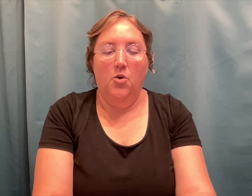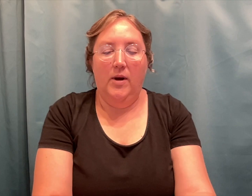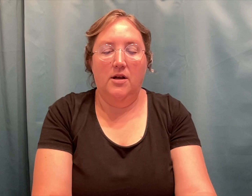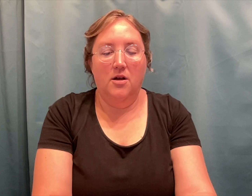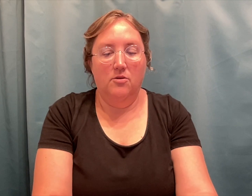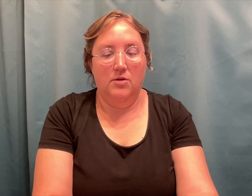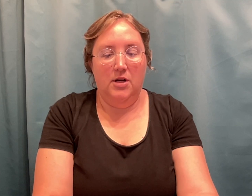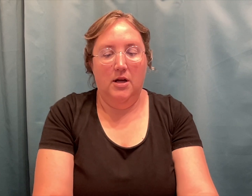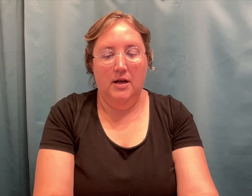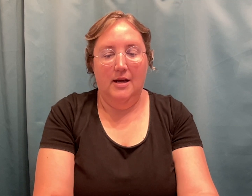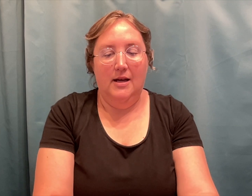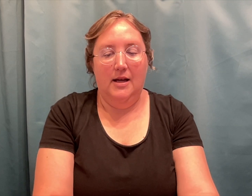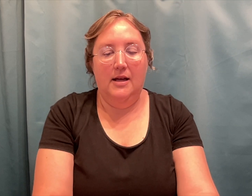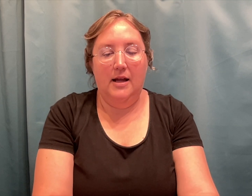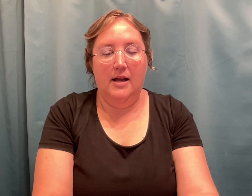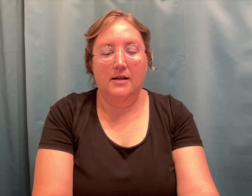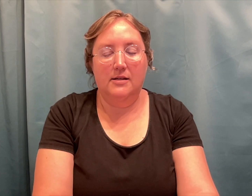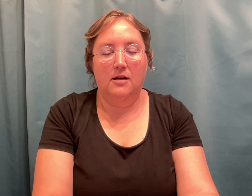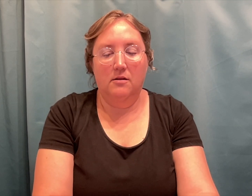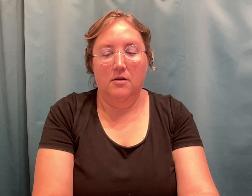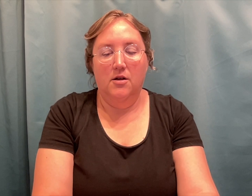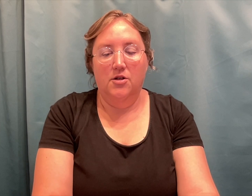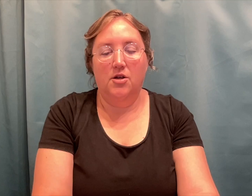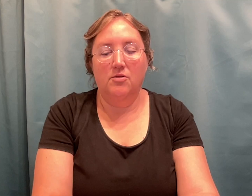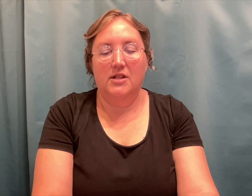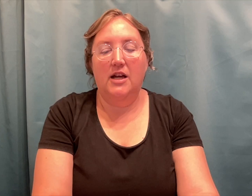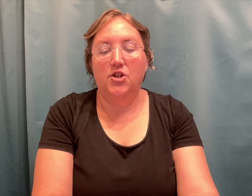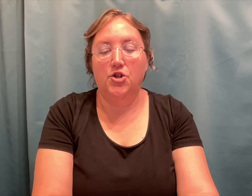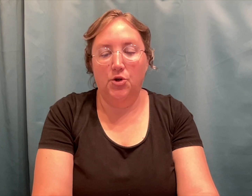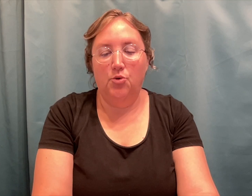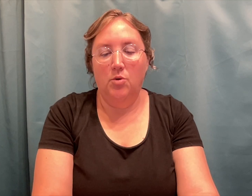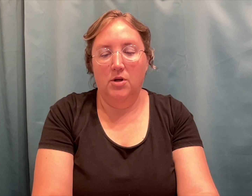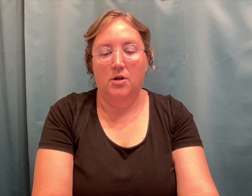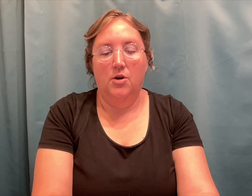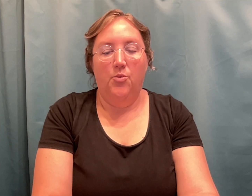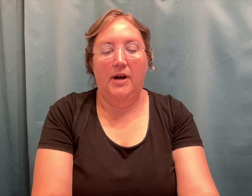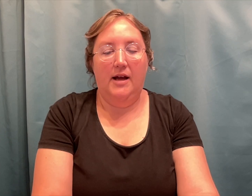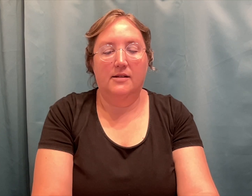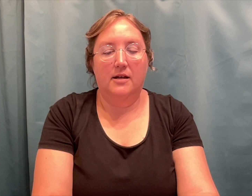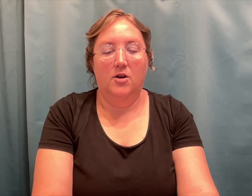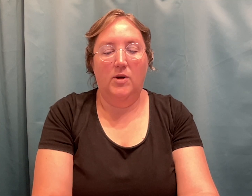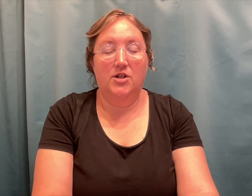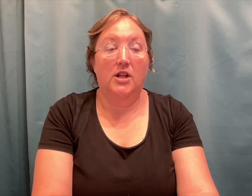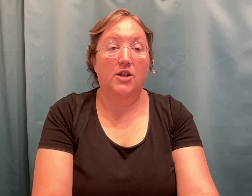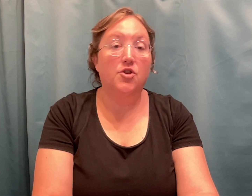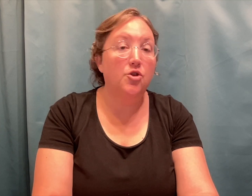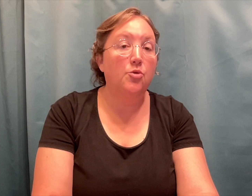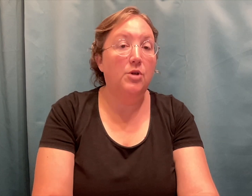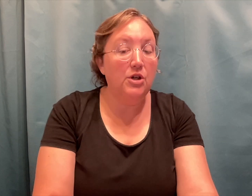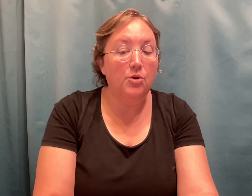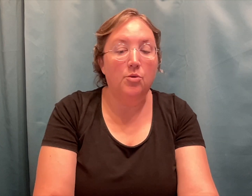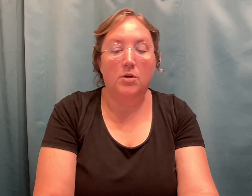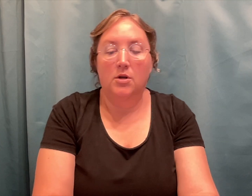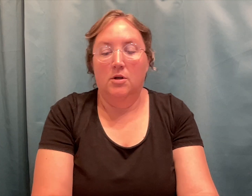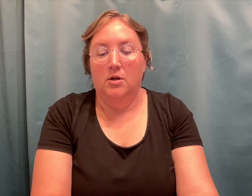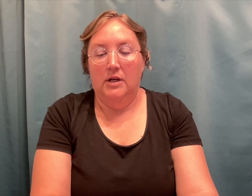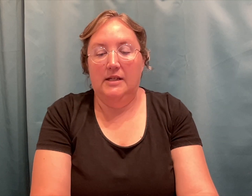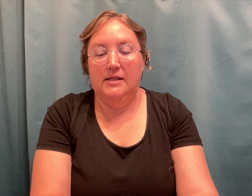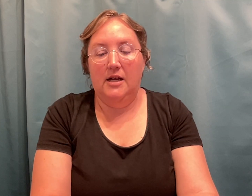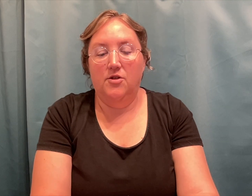Quick note, in ASL, don't sign do when asking a question like do you. Instead, you